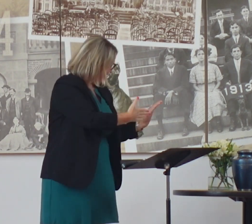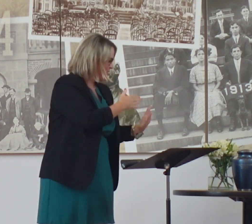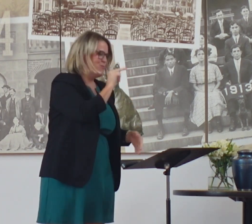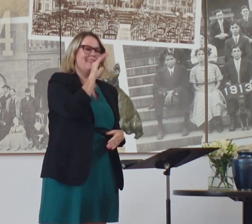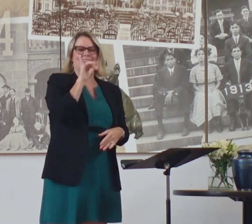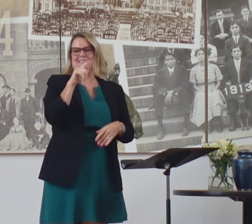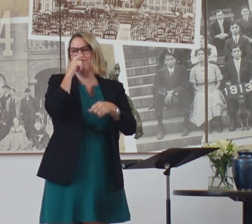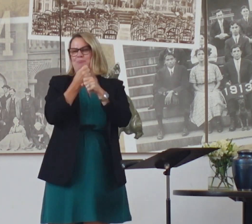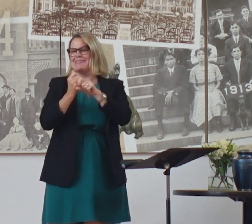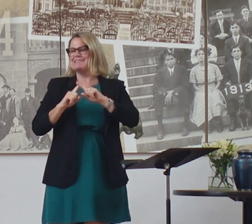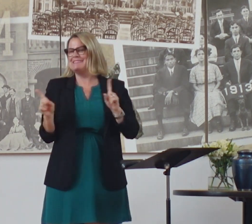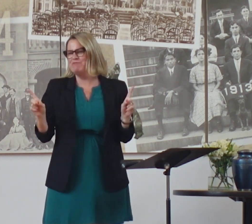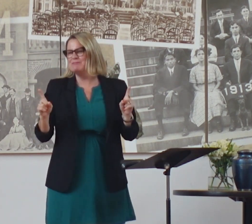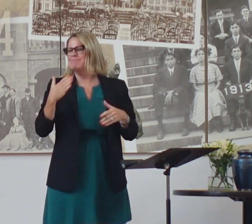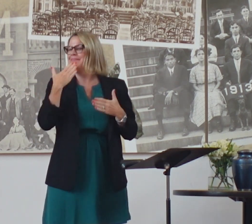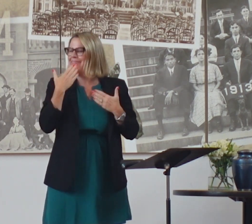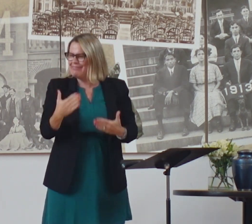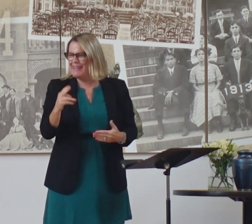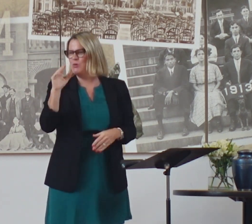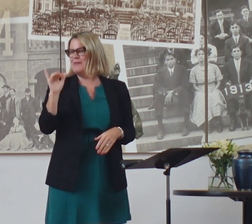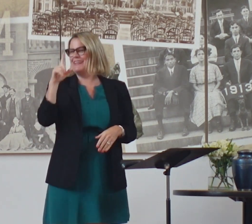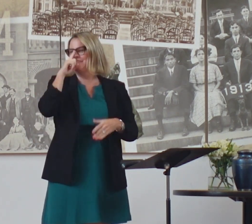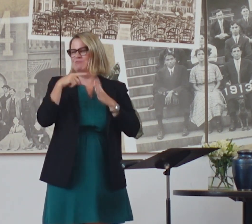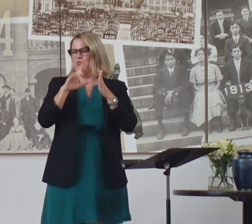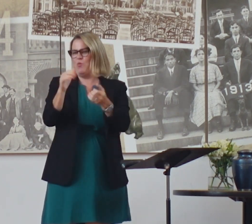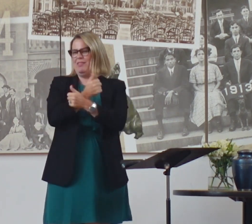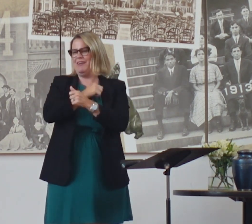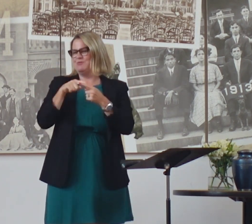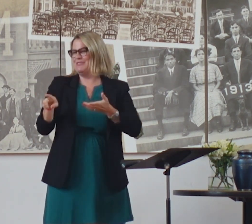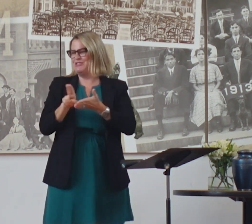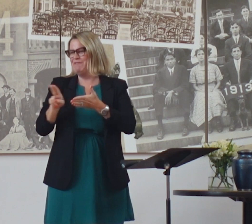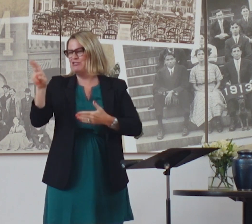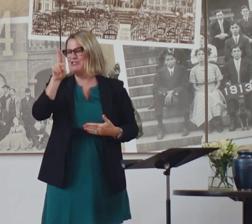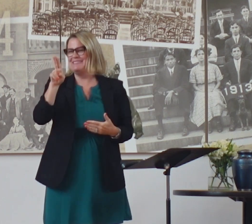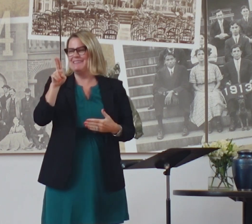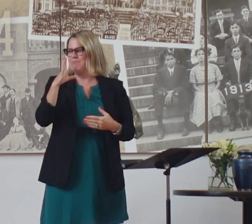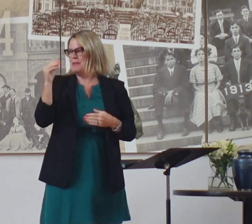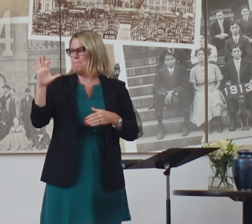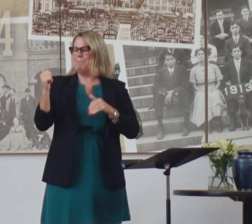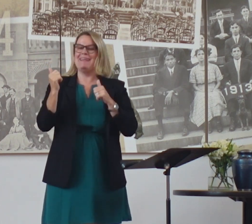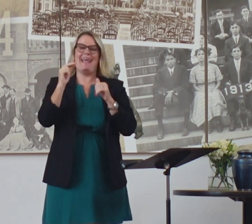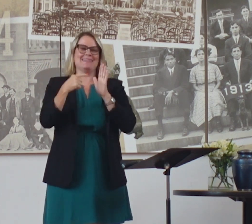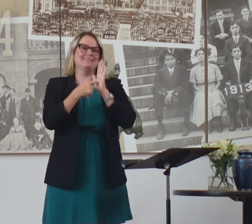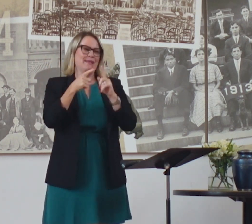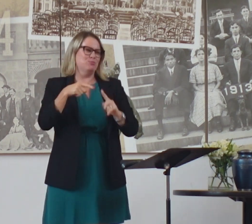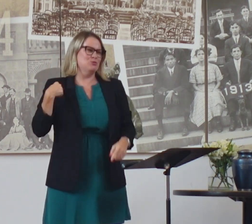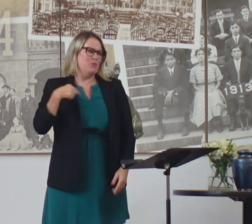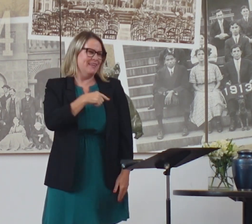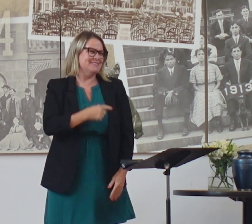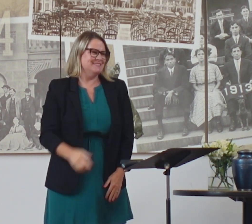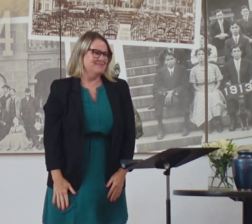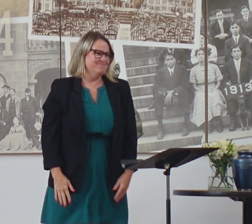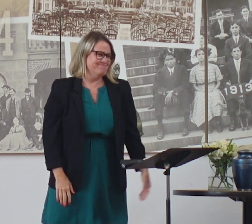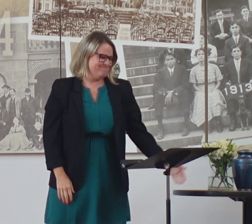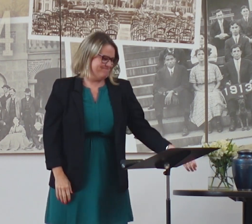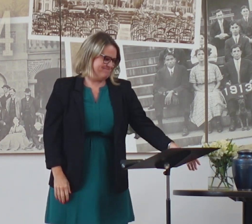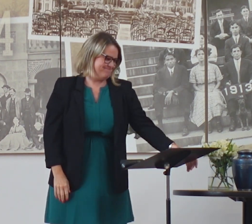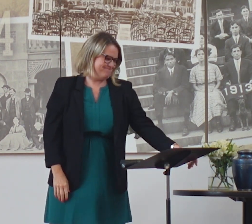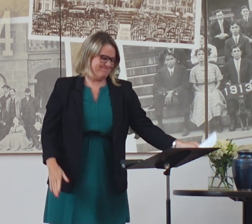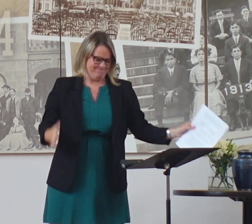So thank you, Nancy, for making a difference. Thank you, Nancy, for showing your love to this university and being an example for all